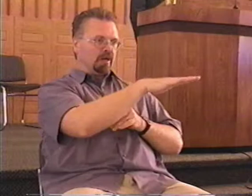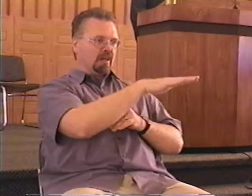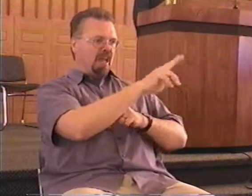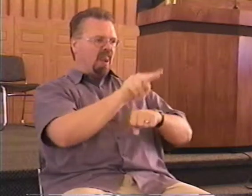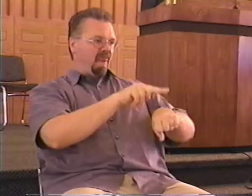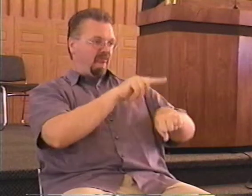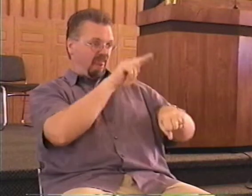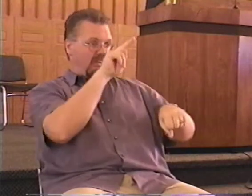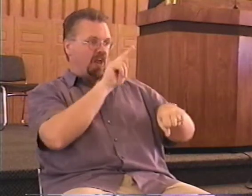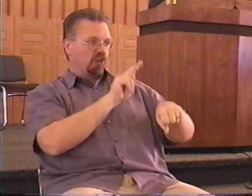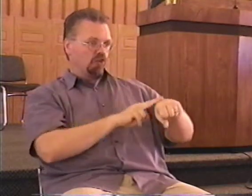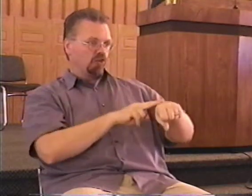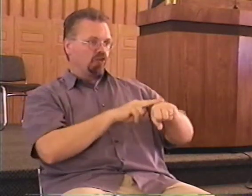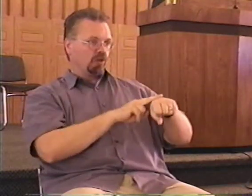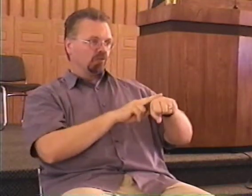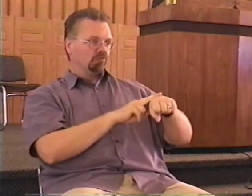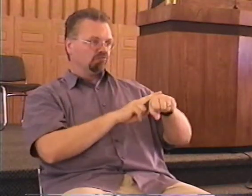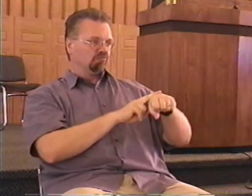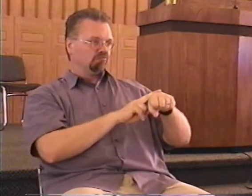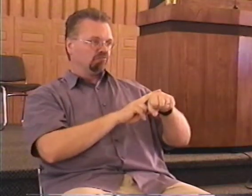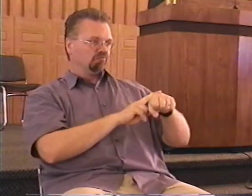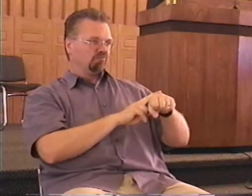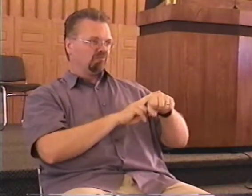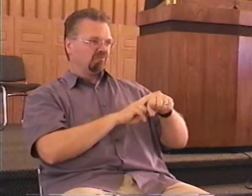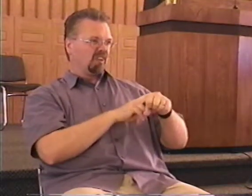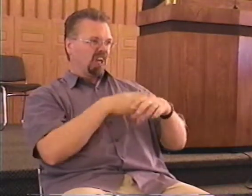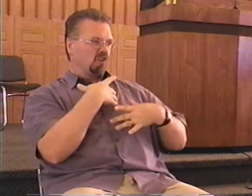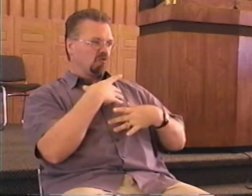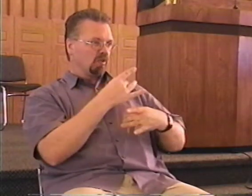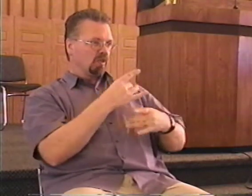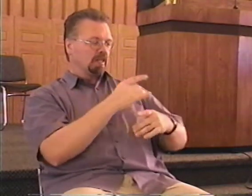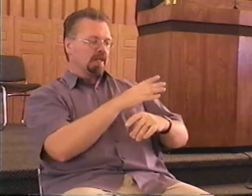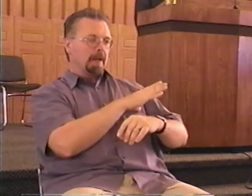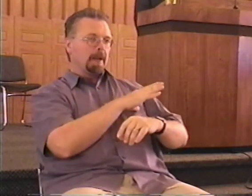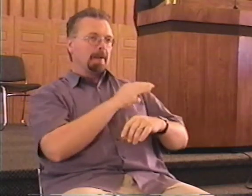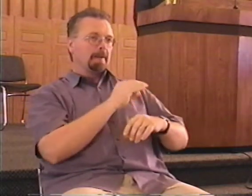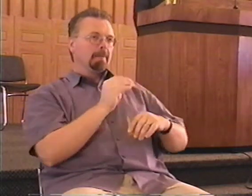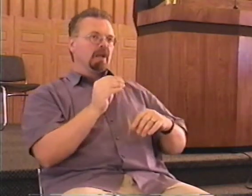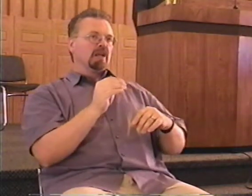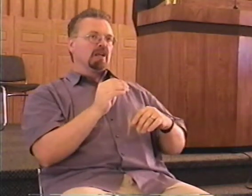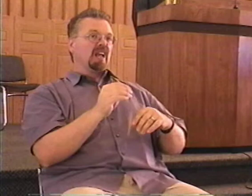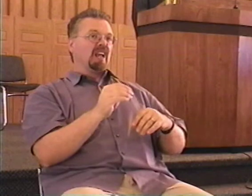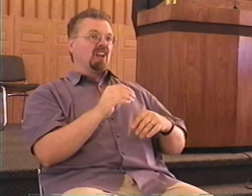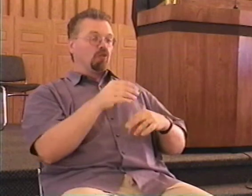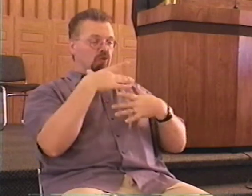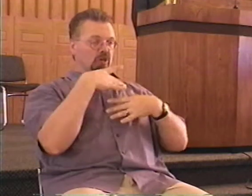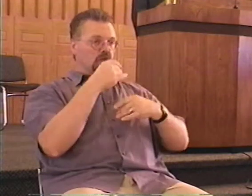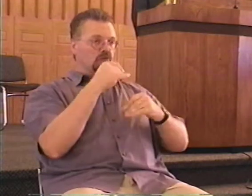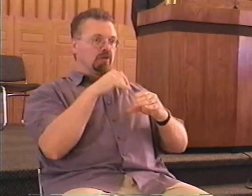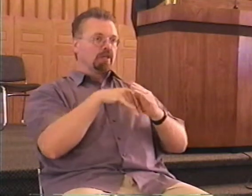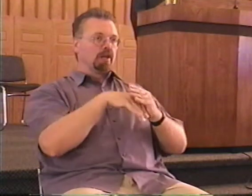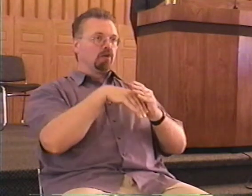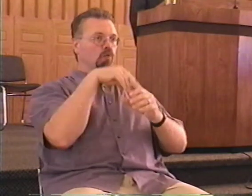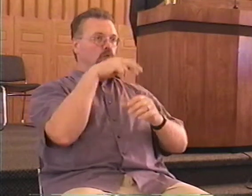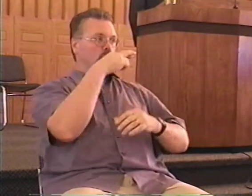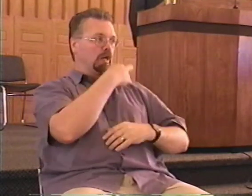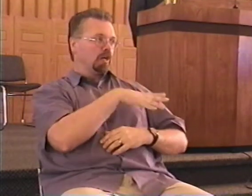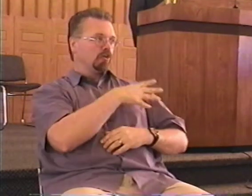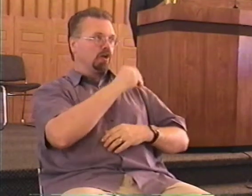an interest in religion and theology and preaching,